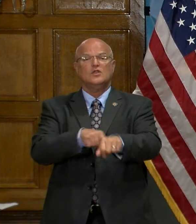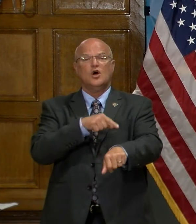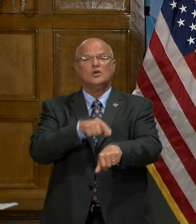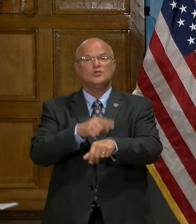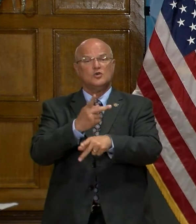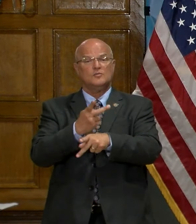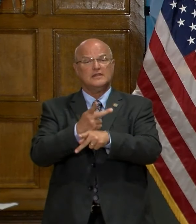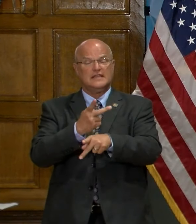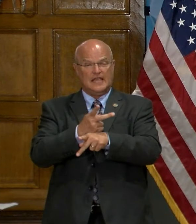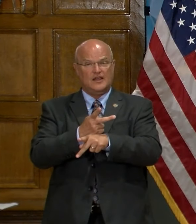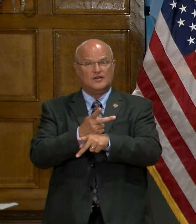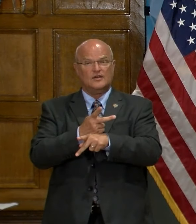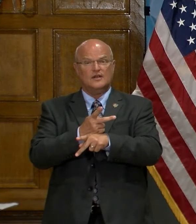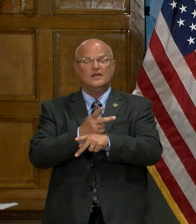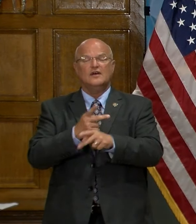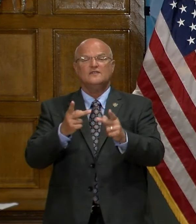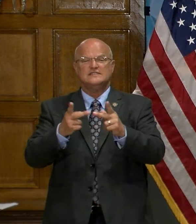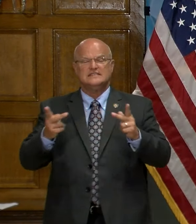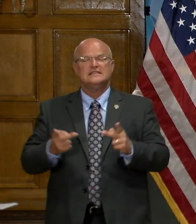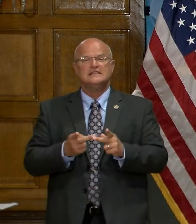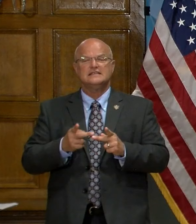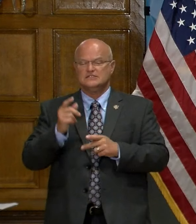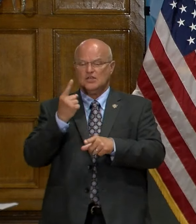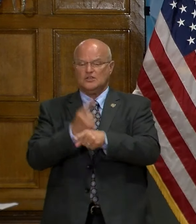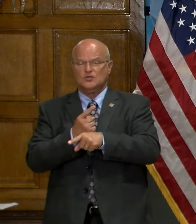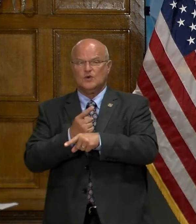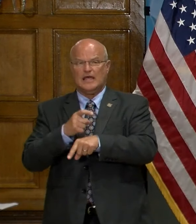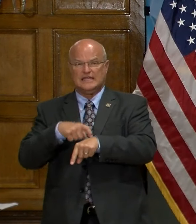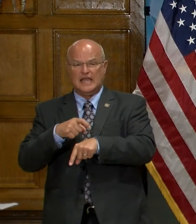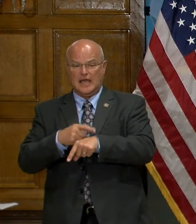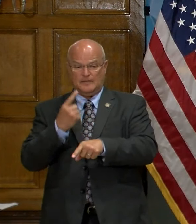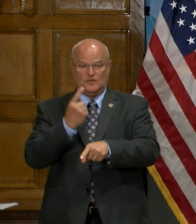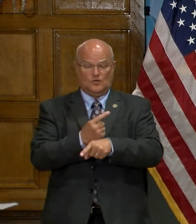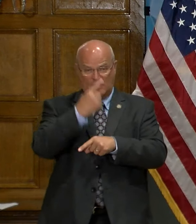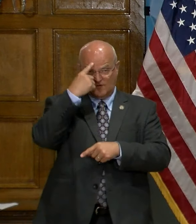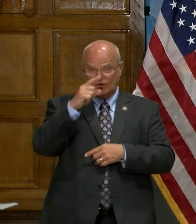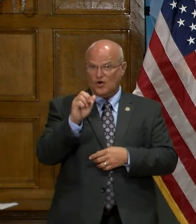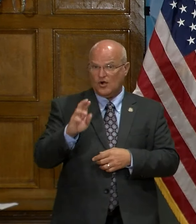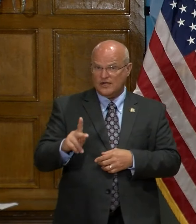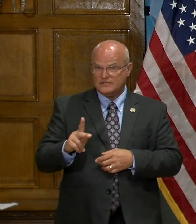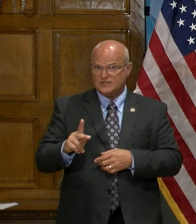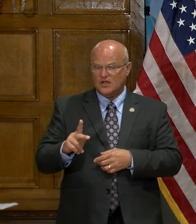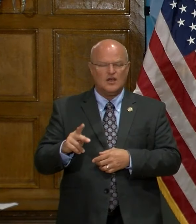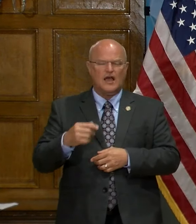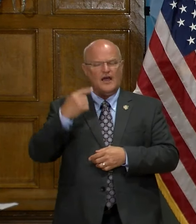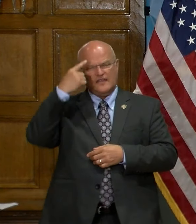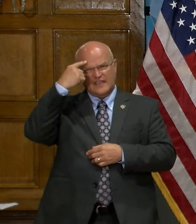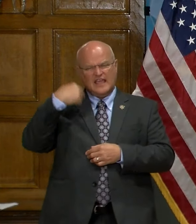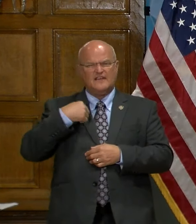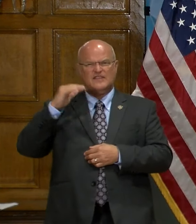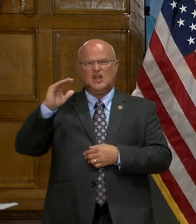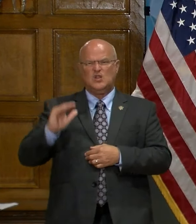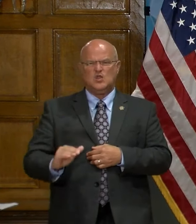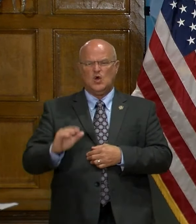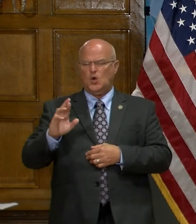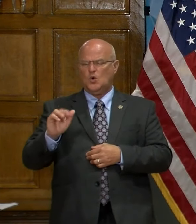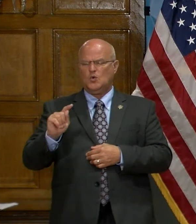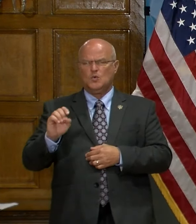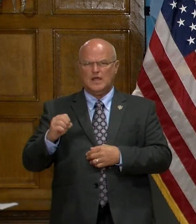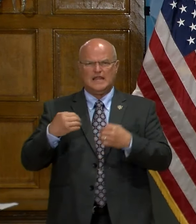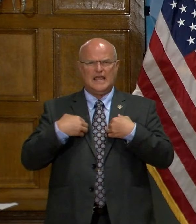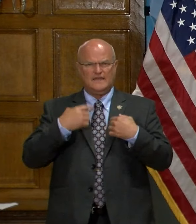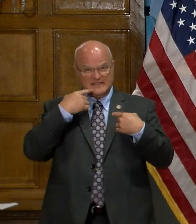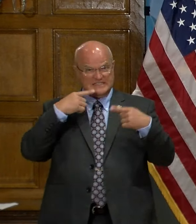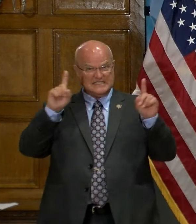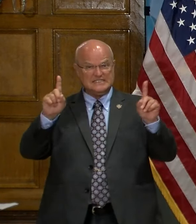long-term care facilities. It's the right step for Arkansas, and it's the right time. I don't think whenever we have that low rate and we've